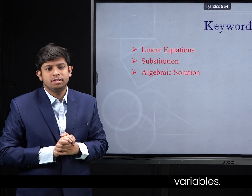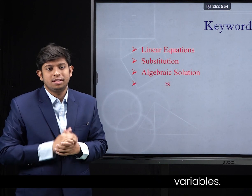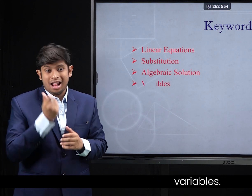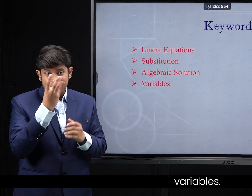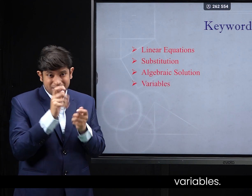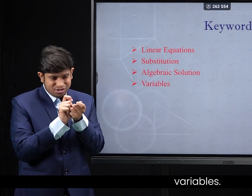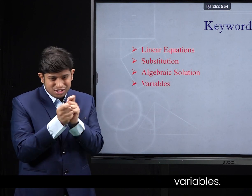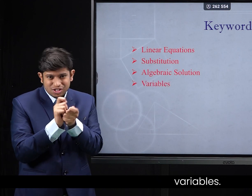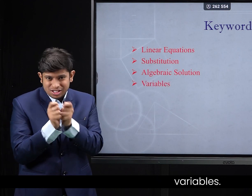variables,